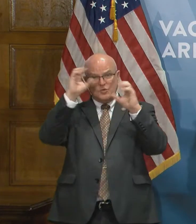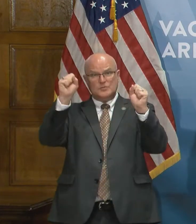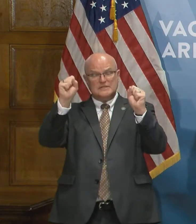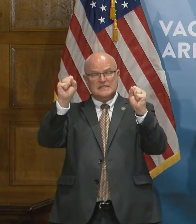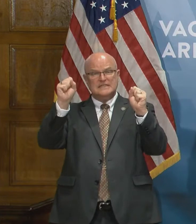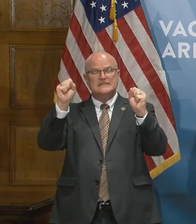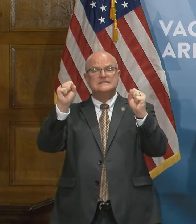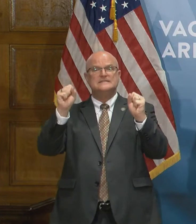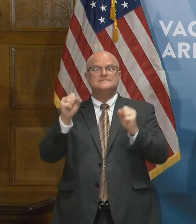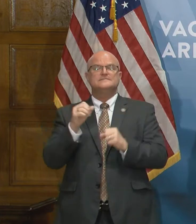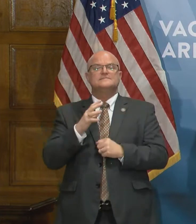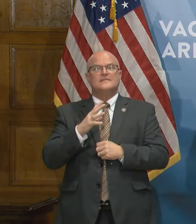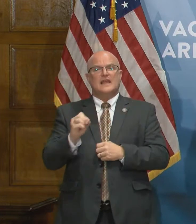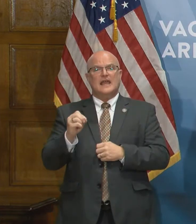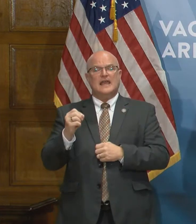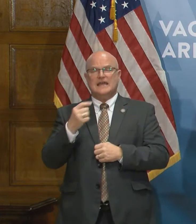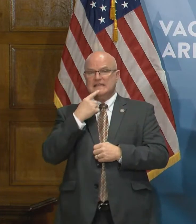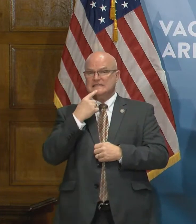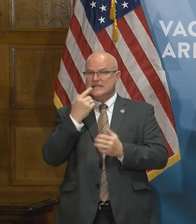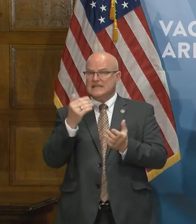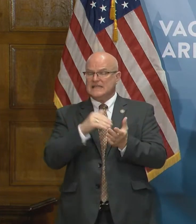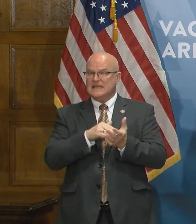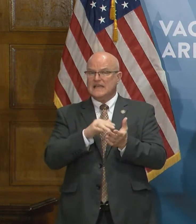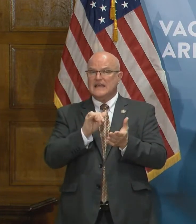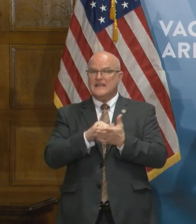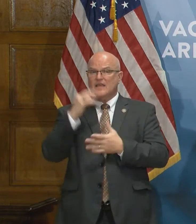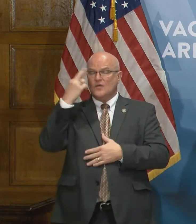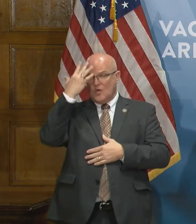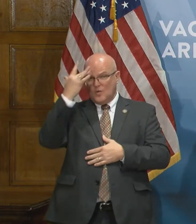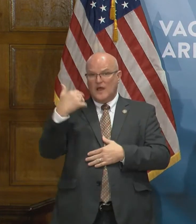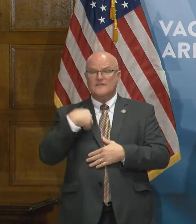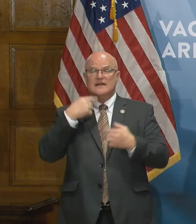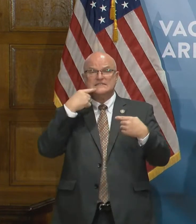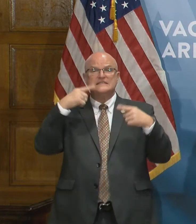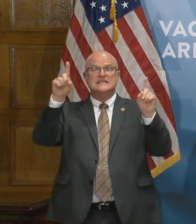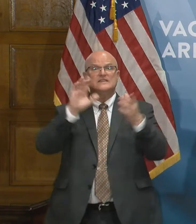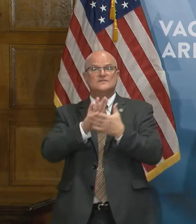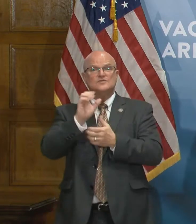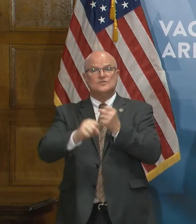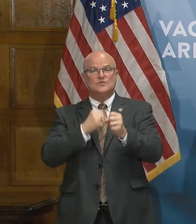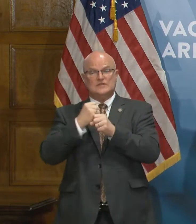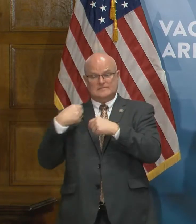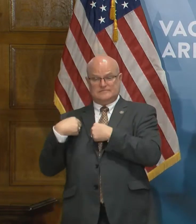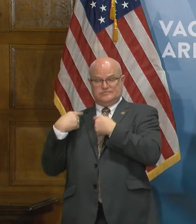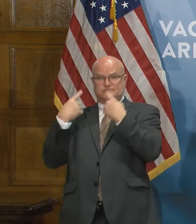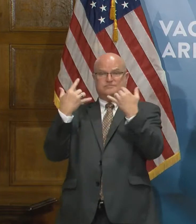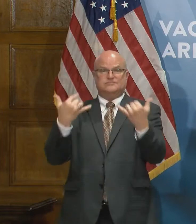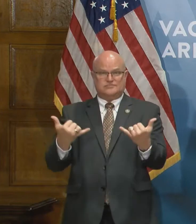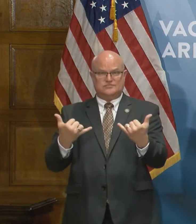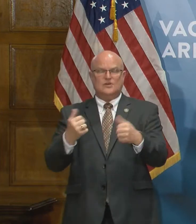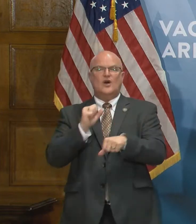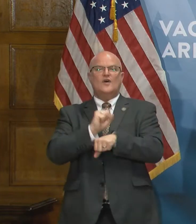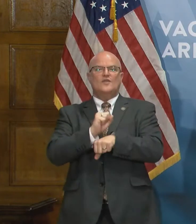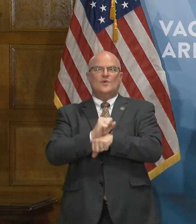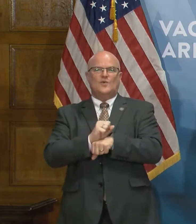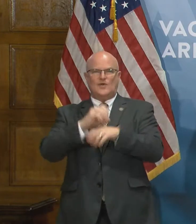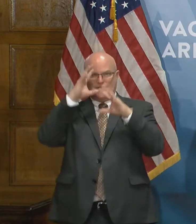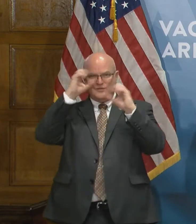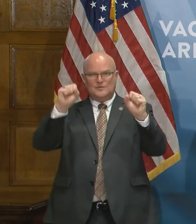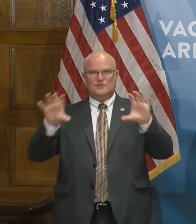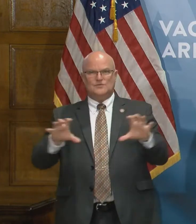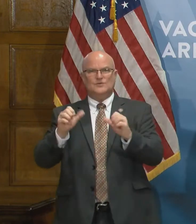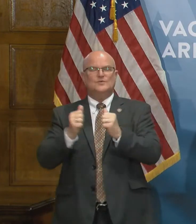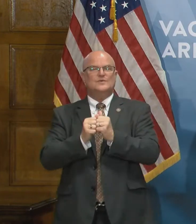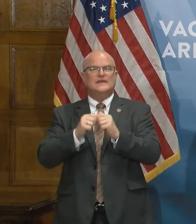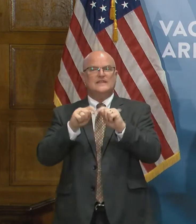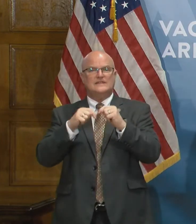superintendents, and reiterated that the reason we've had a successful school year to this point is because of the work they have been doing with their